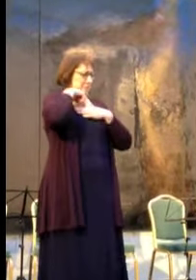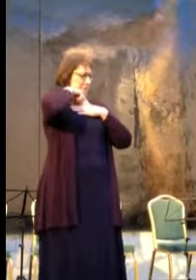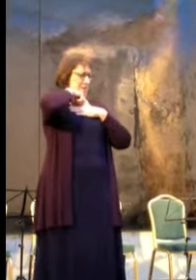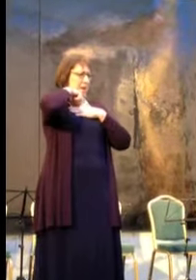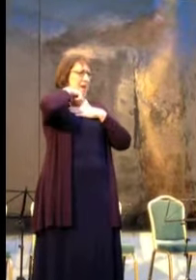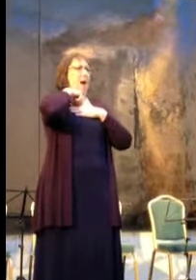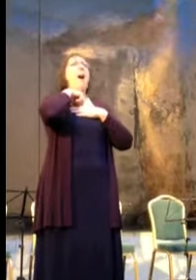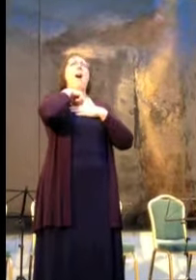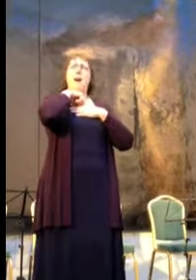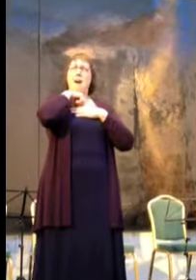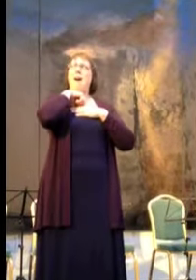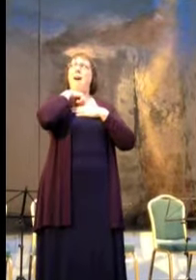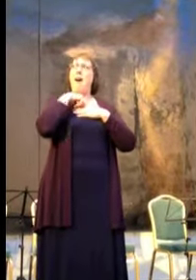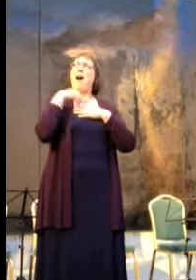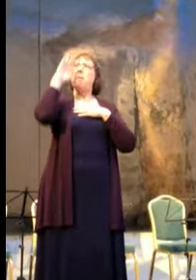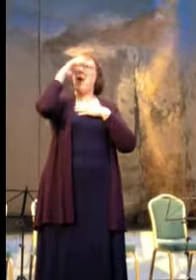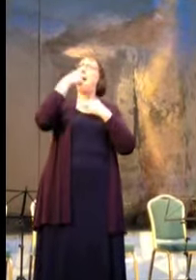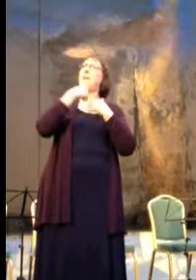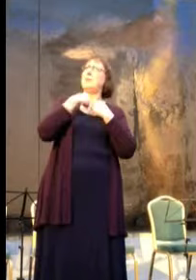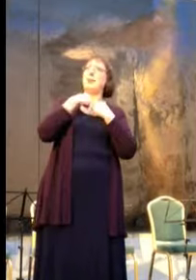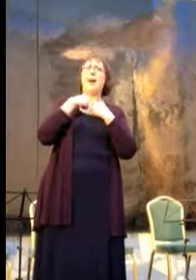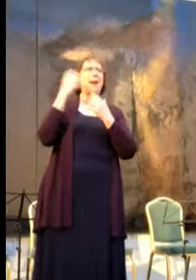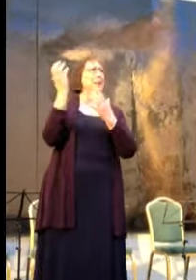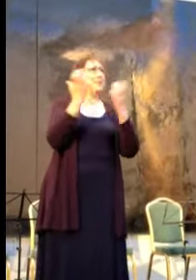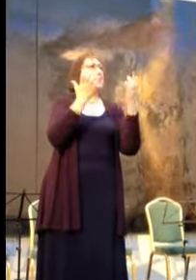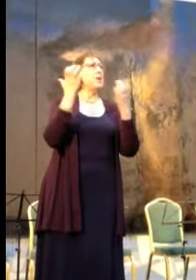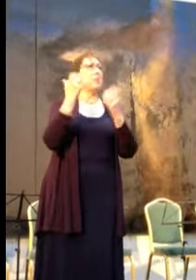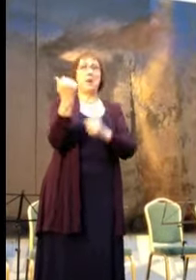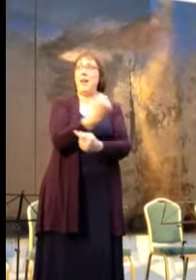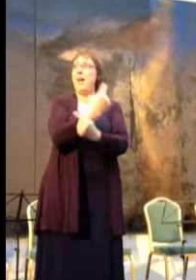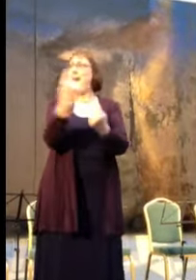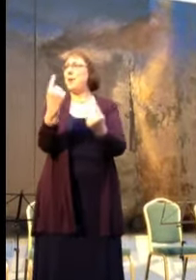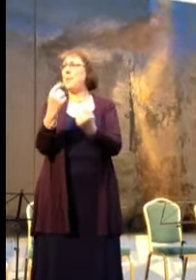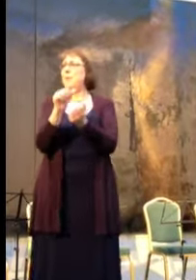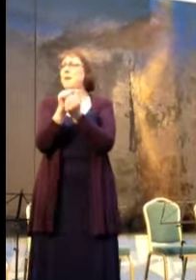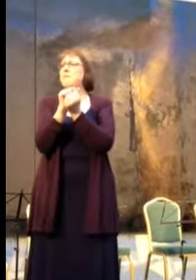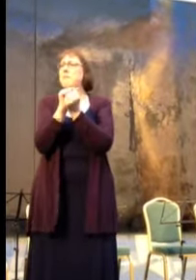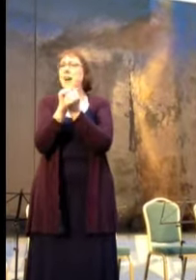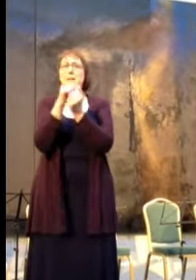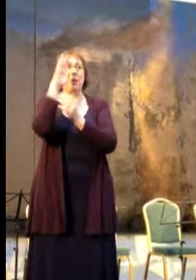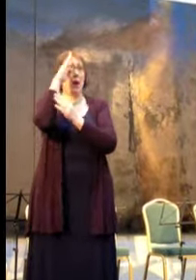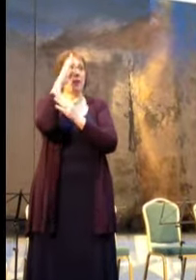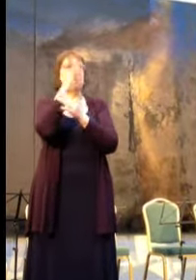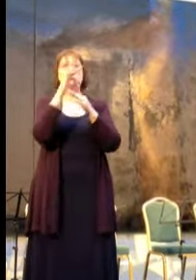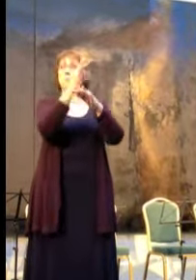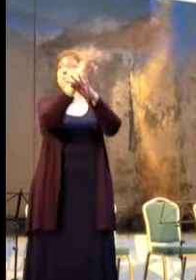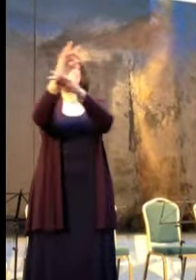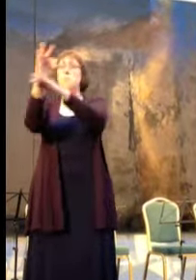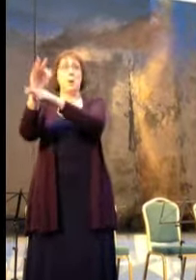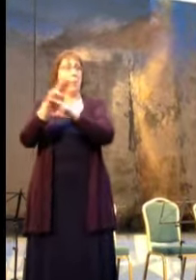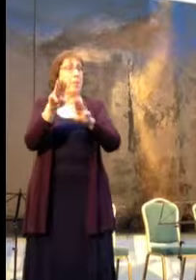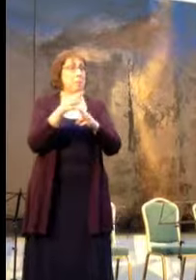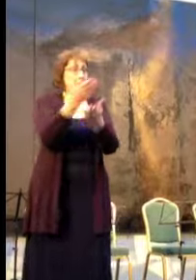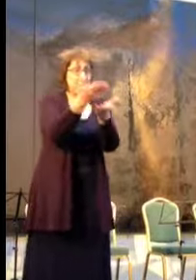themselves and others, but it is also a day of celebration for those who value Ireland from outside, for people who are